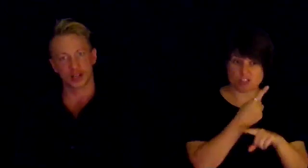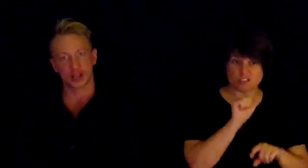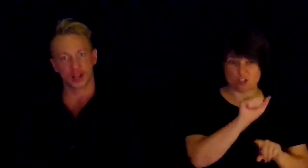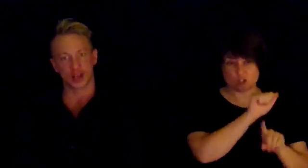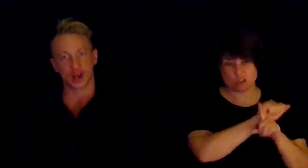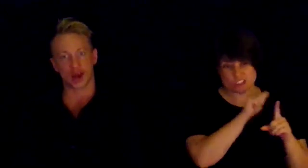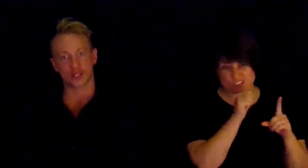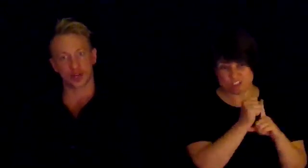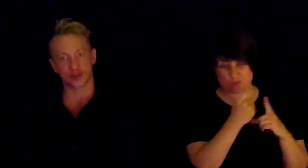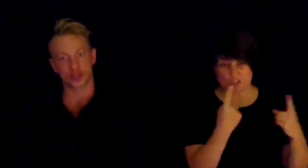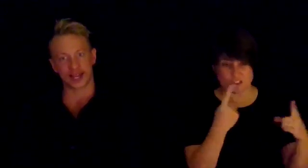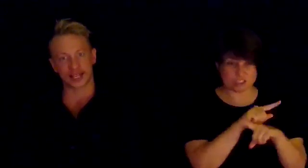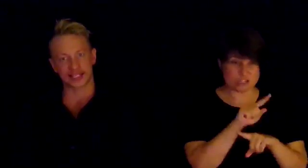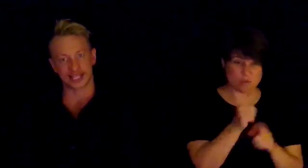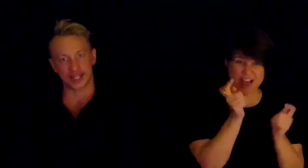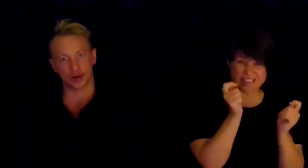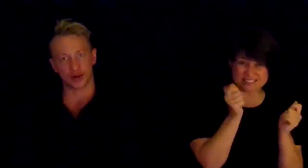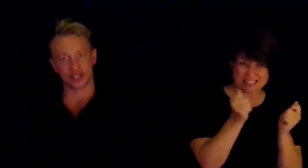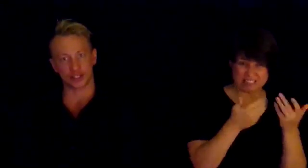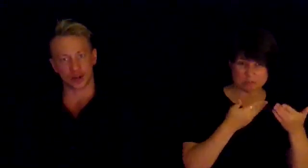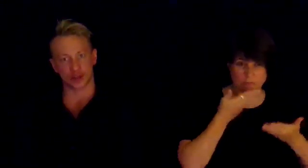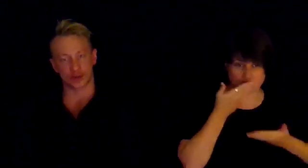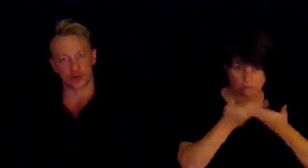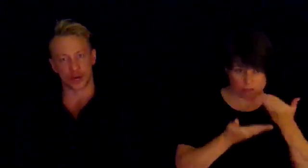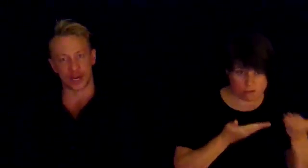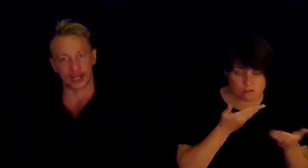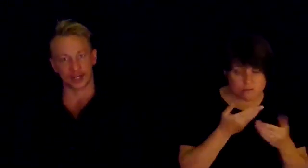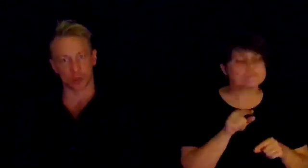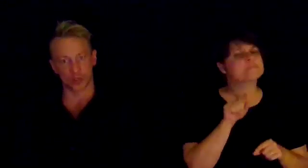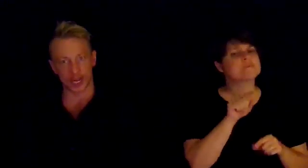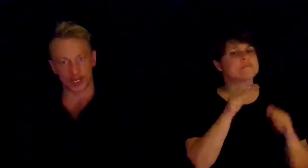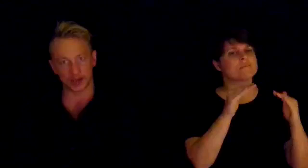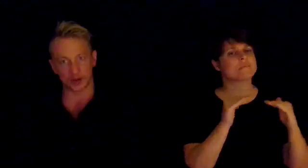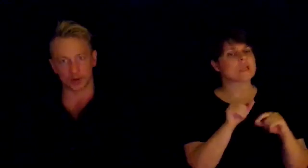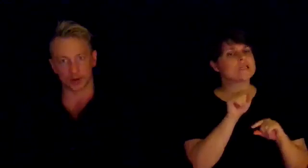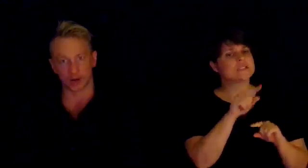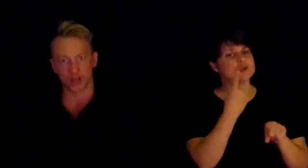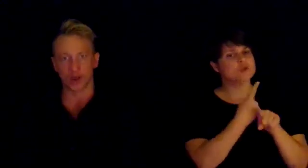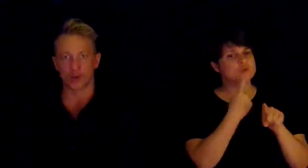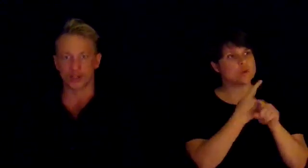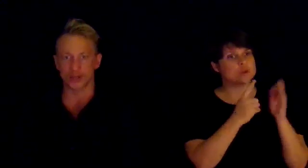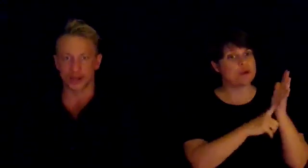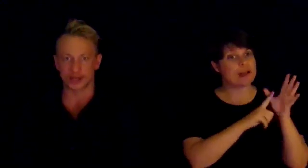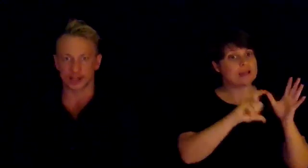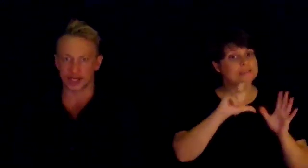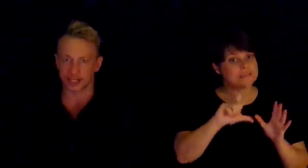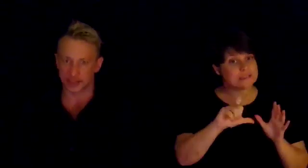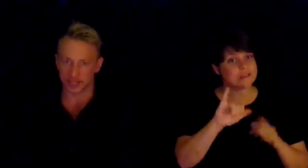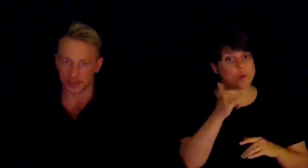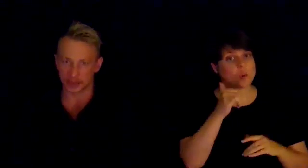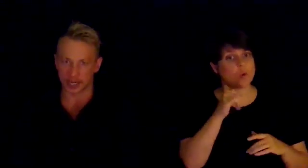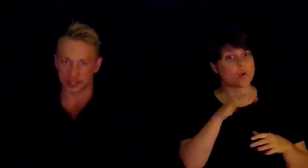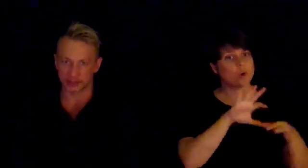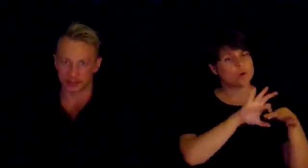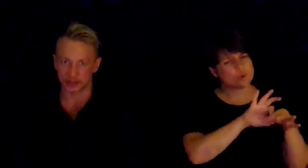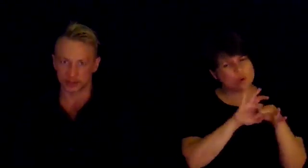situation. Did you go through an LAC or did you go through a coordinator, or what's the best, like, can